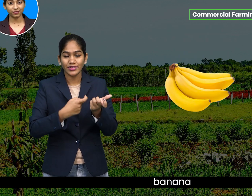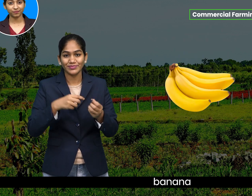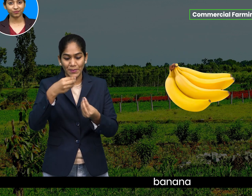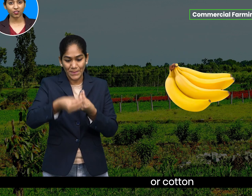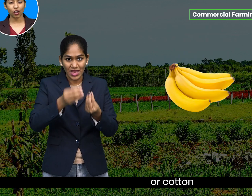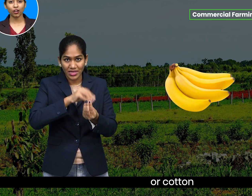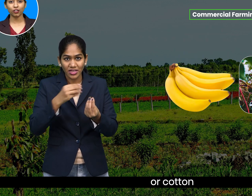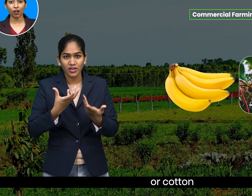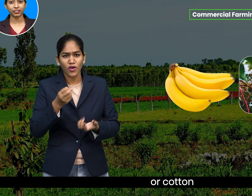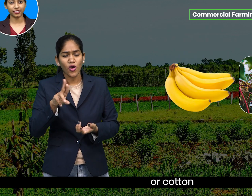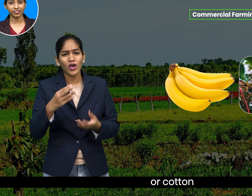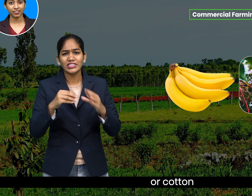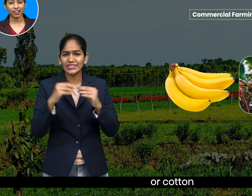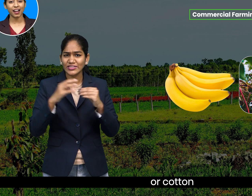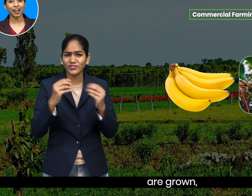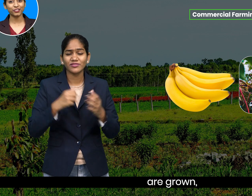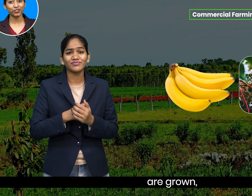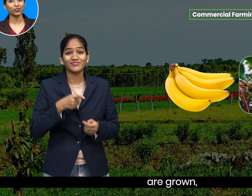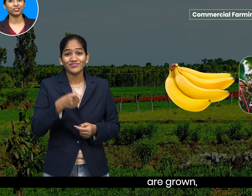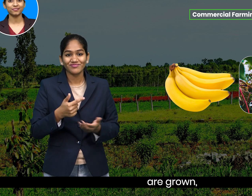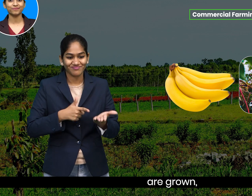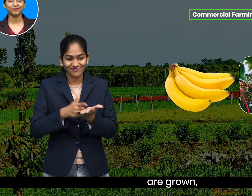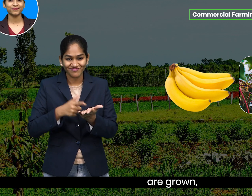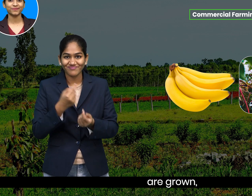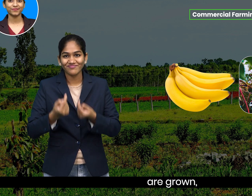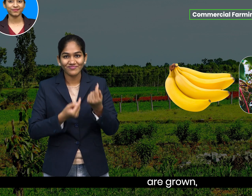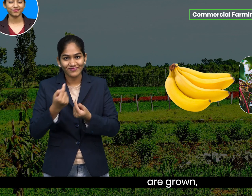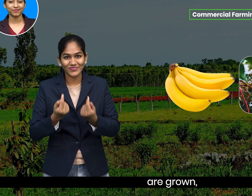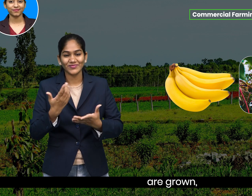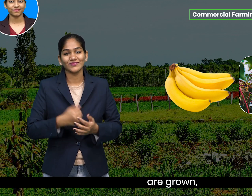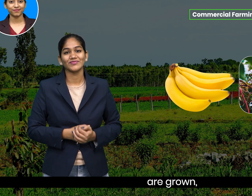banana or cotton are grown,